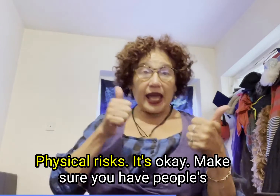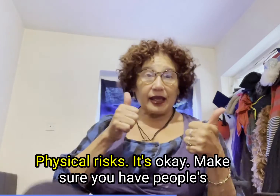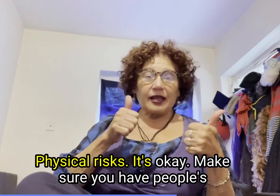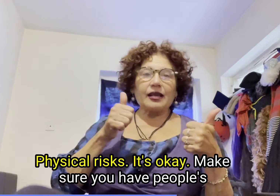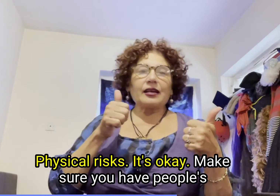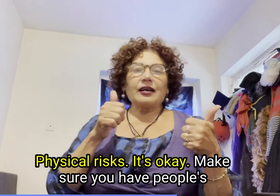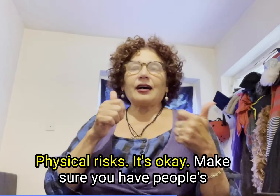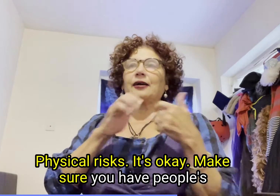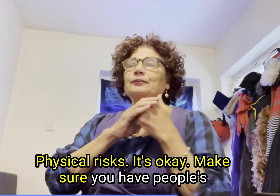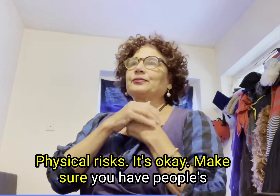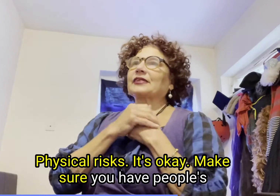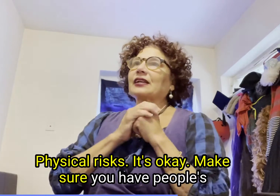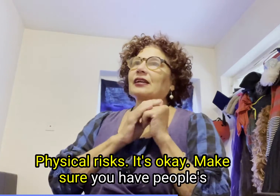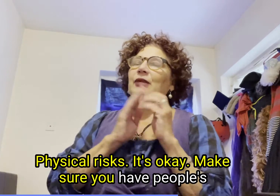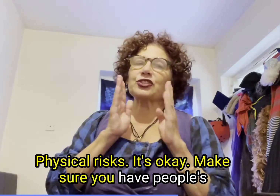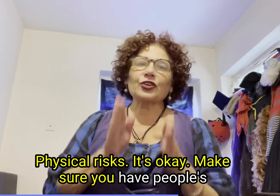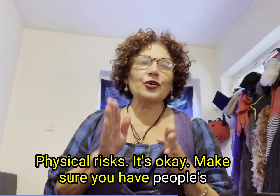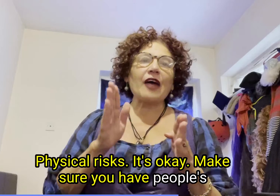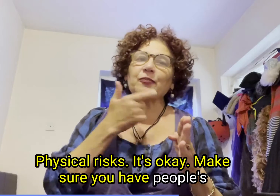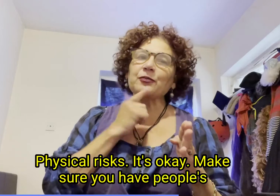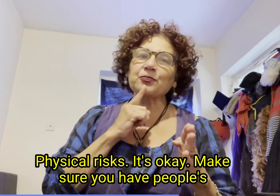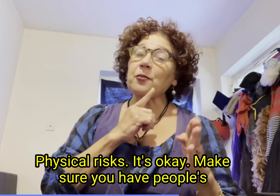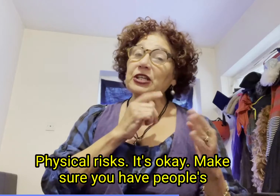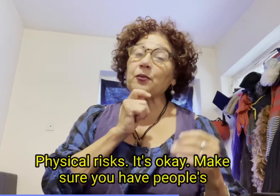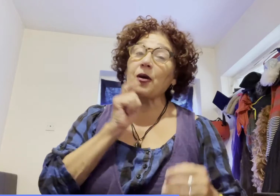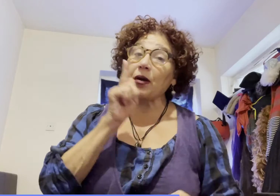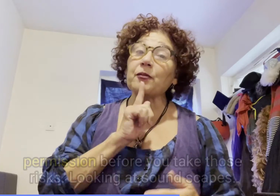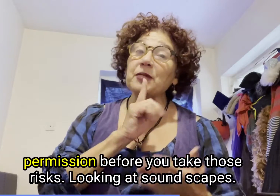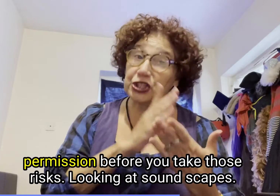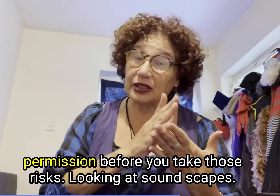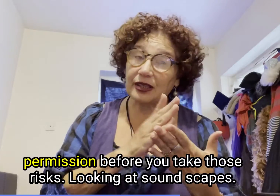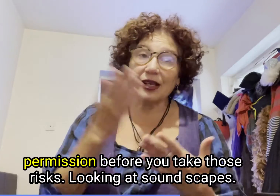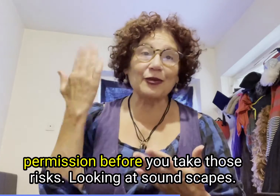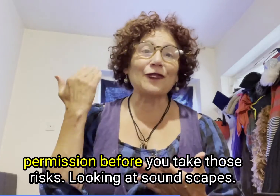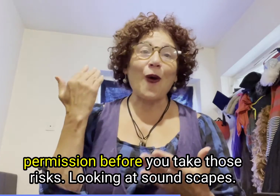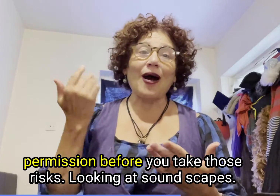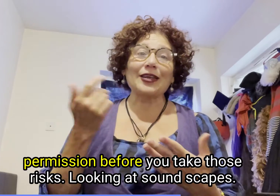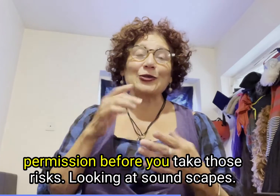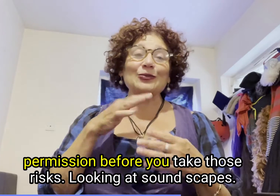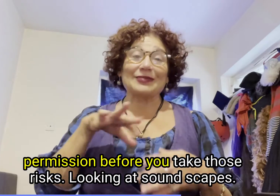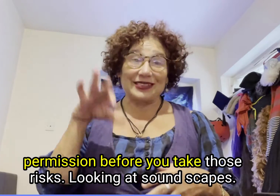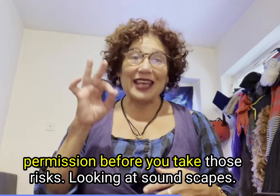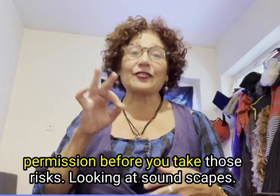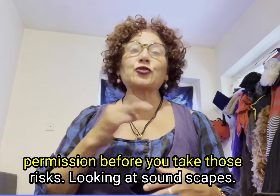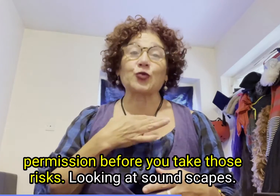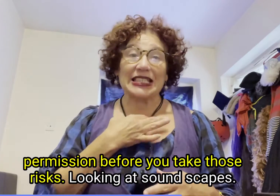okay. Make sure you have people's permission before you take those